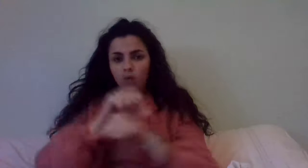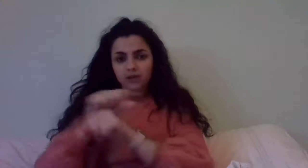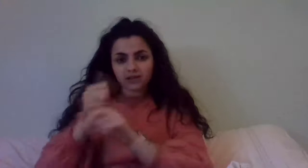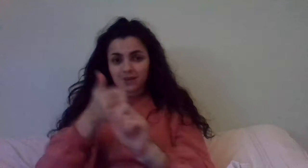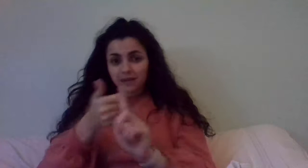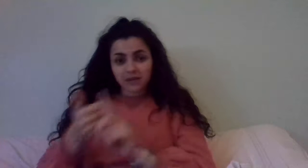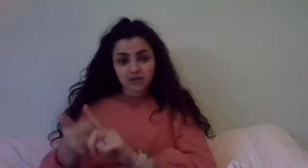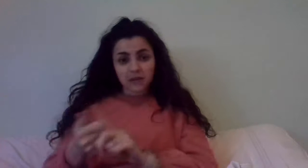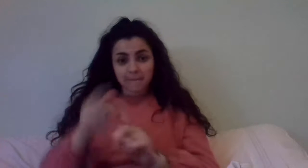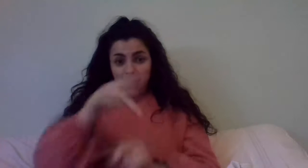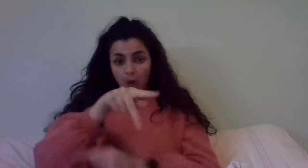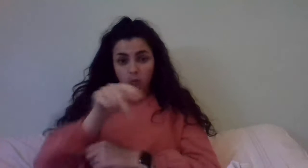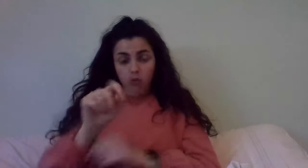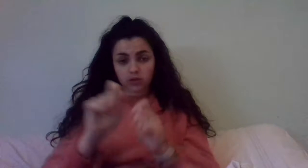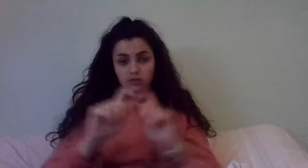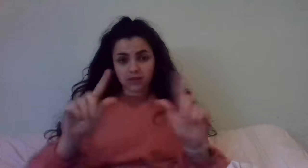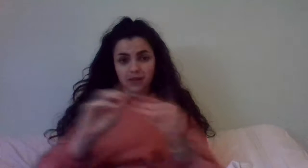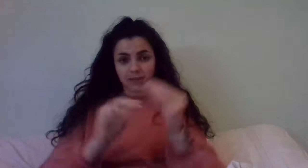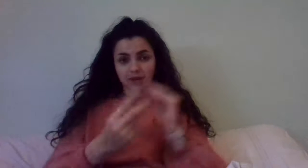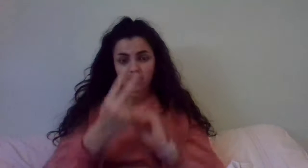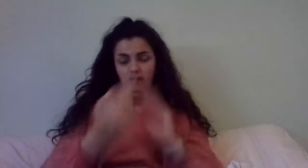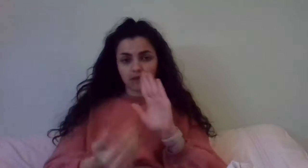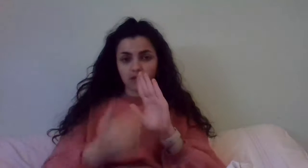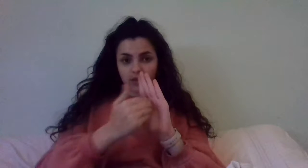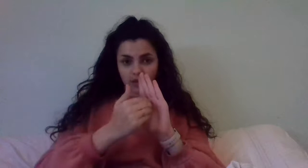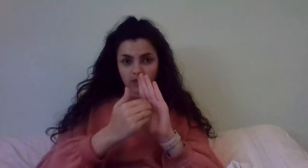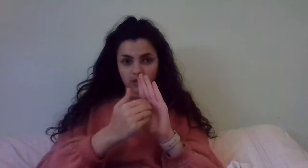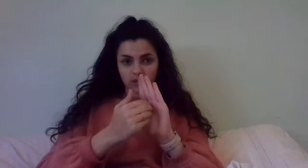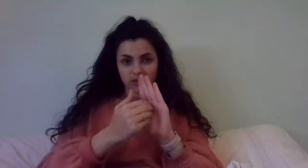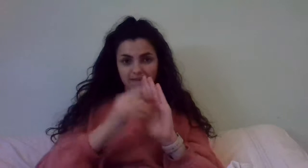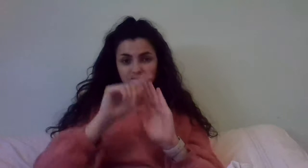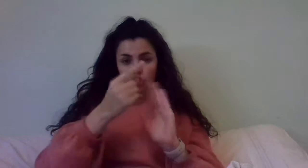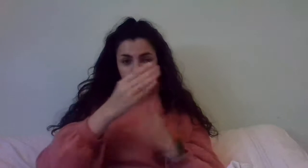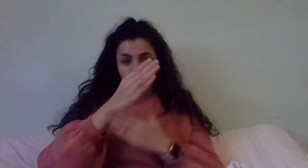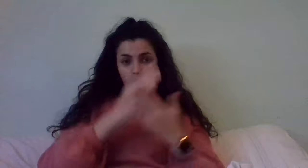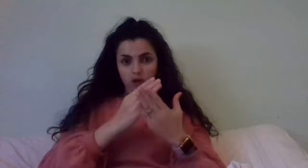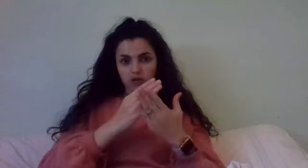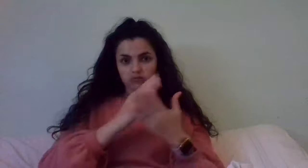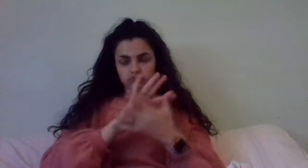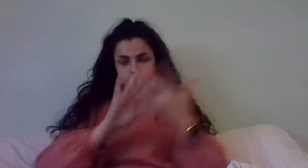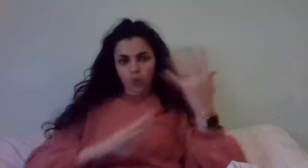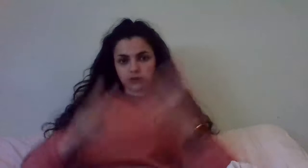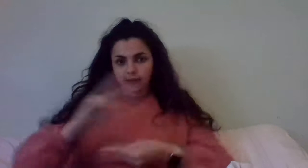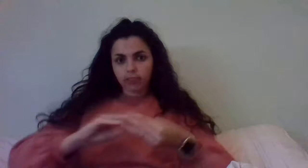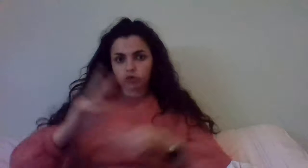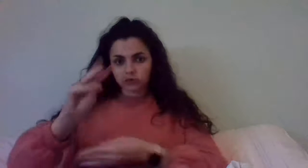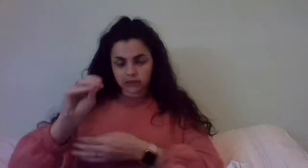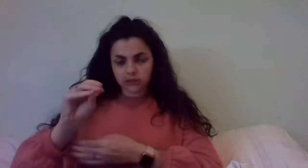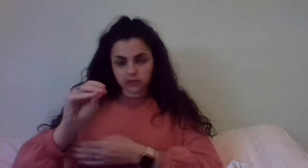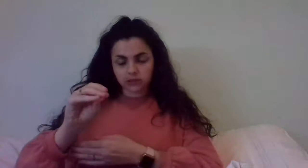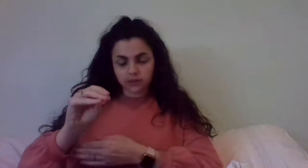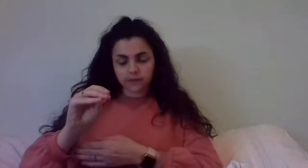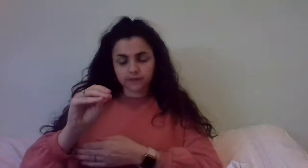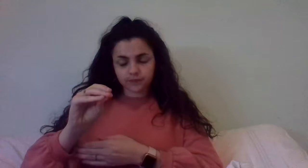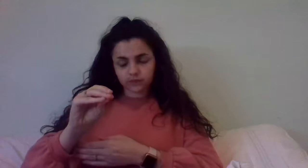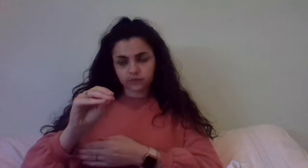is, once again, that first of the 60 panels in the series. And at the end of the last audio recording, I had given you some numbers,